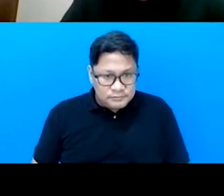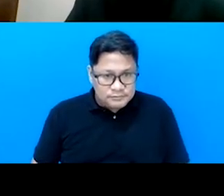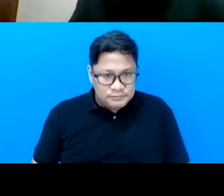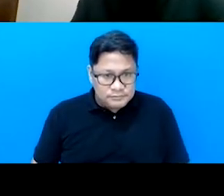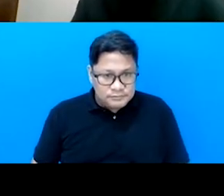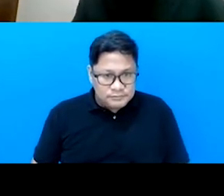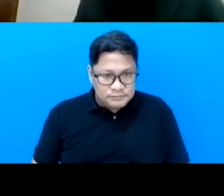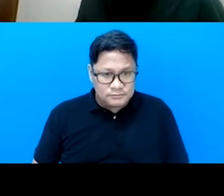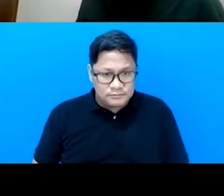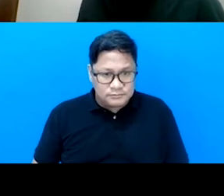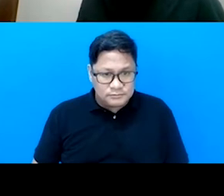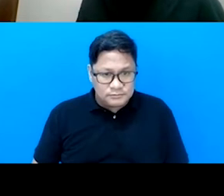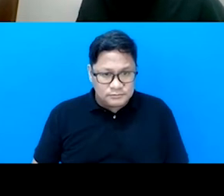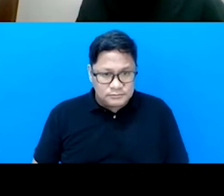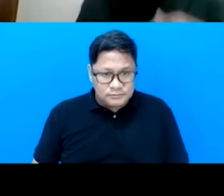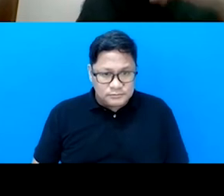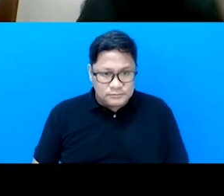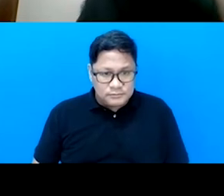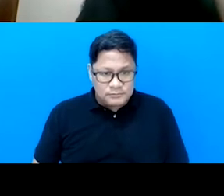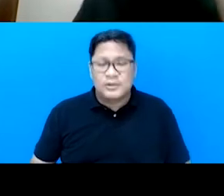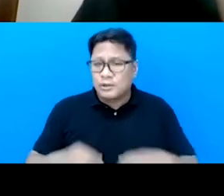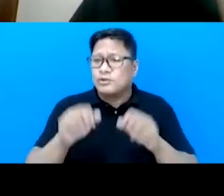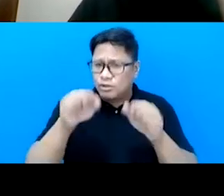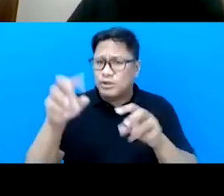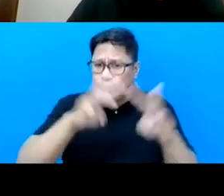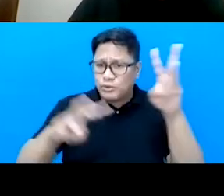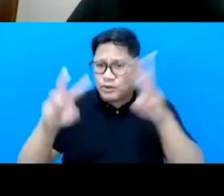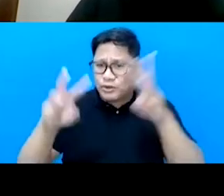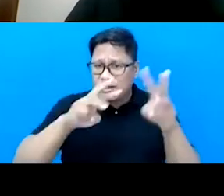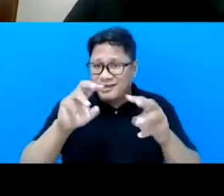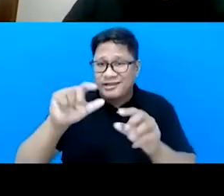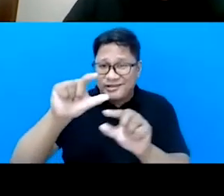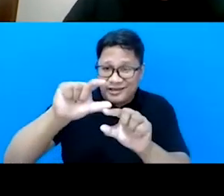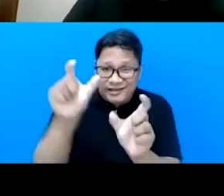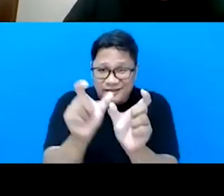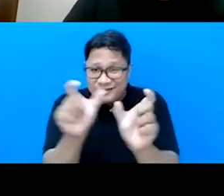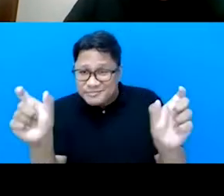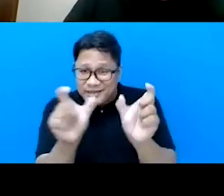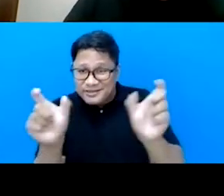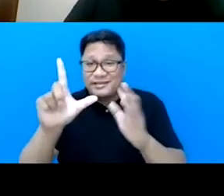Yeah, you can worry about the spacing later. It's a little difficult to finish.